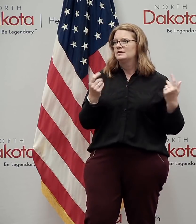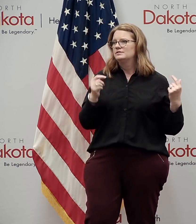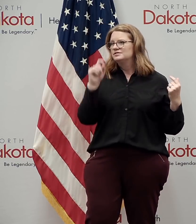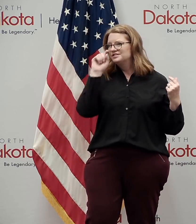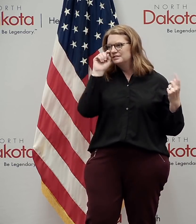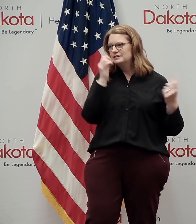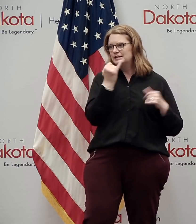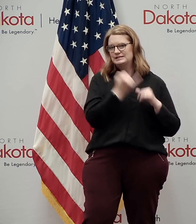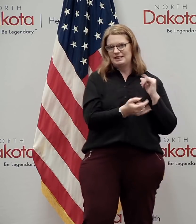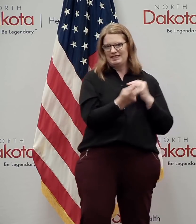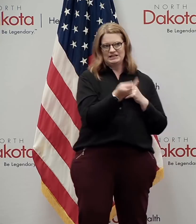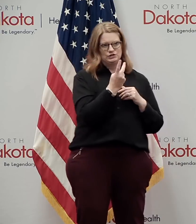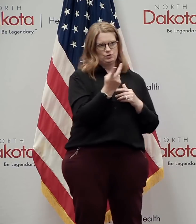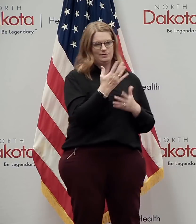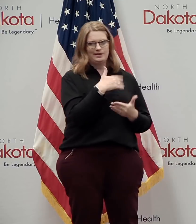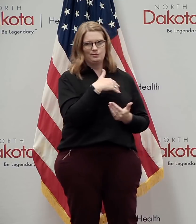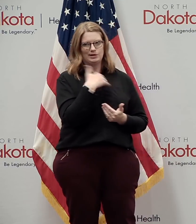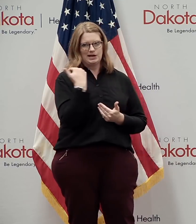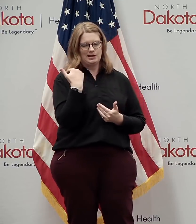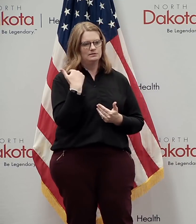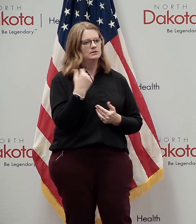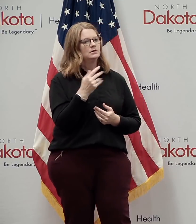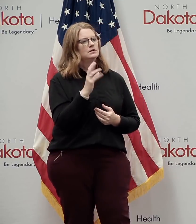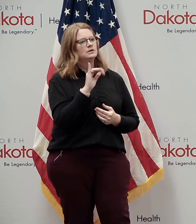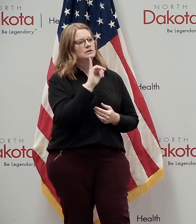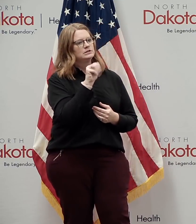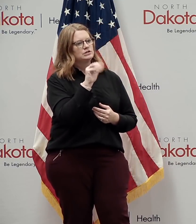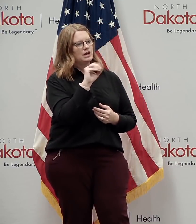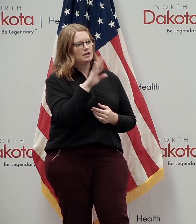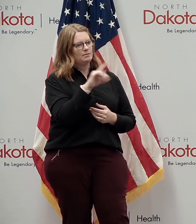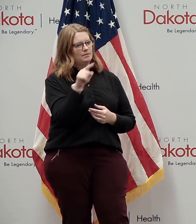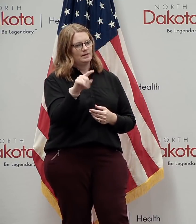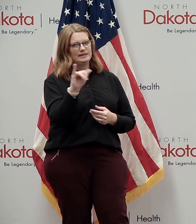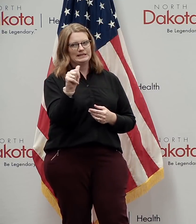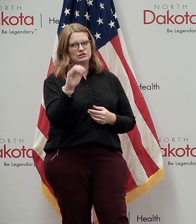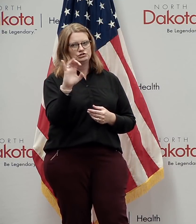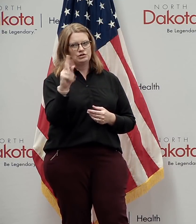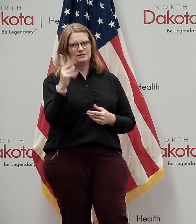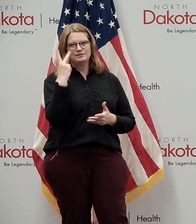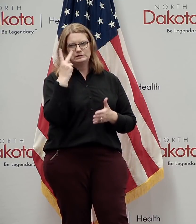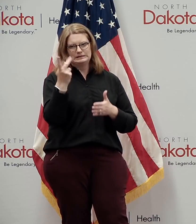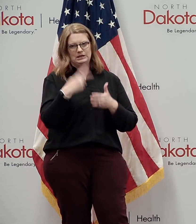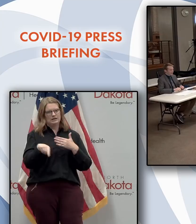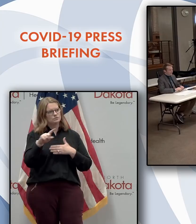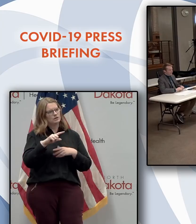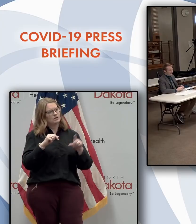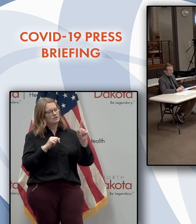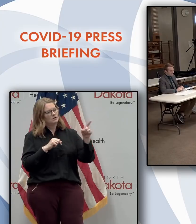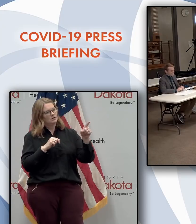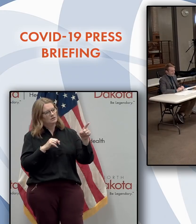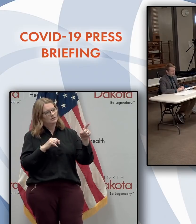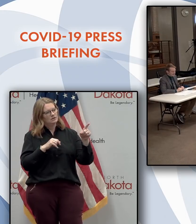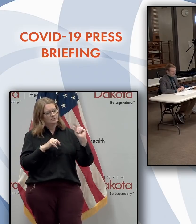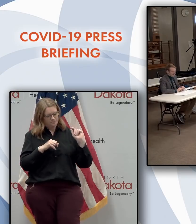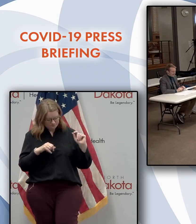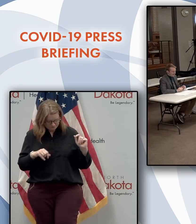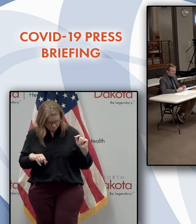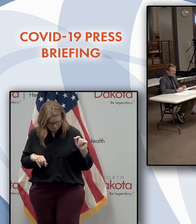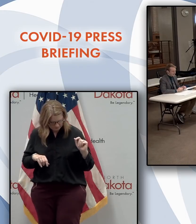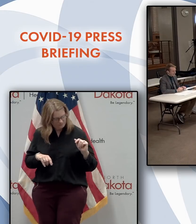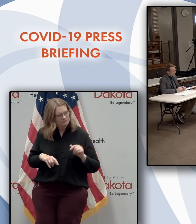These last two, and then we're done. So Jacob, then Jack, and then we'll see you next week. Governor, if the plan is